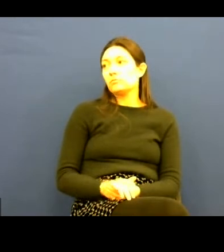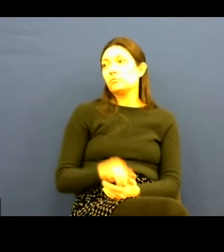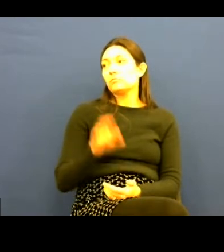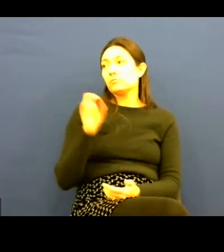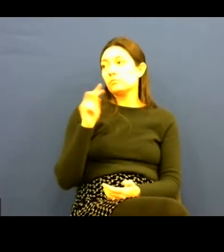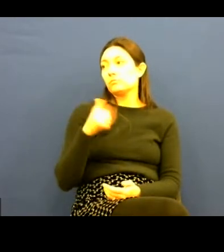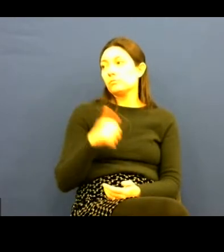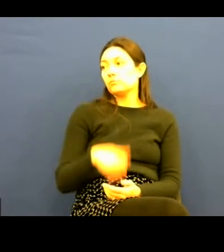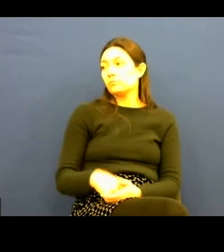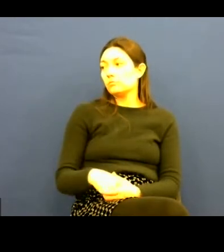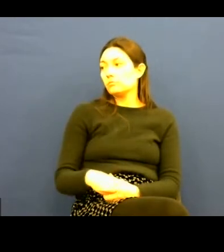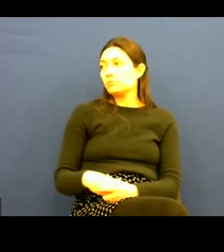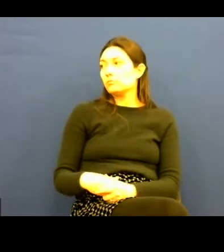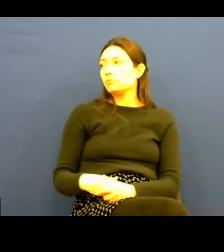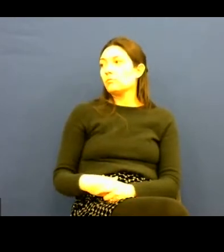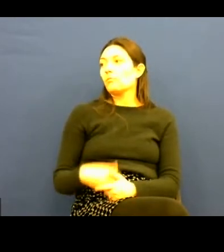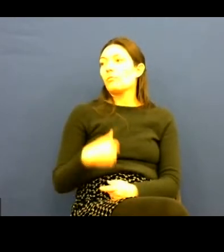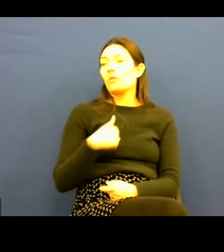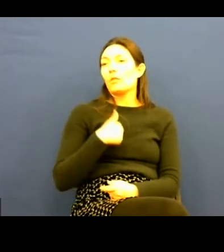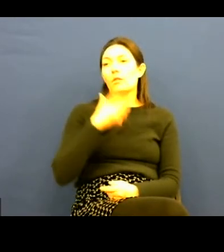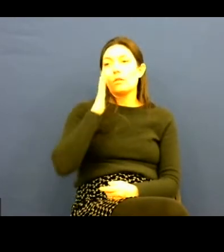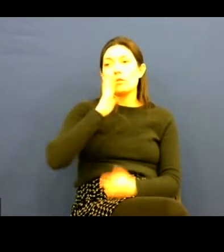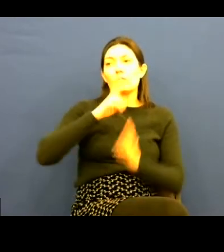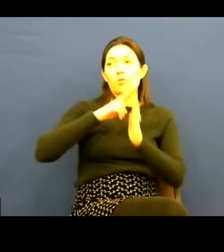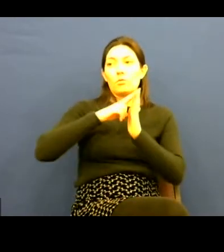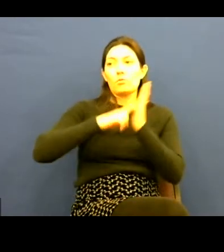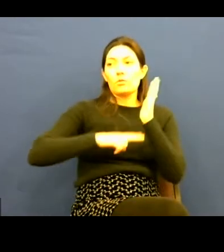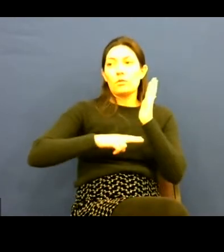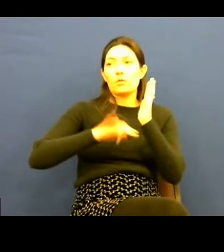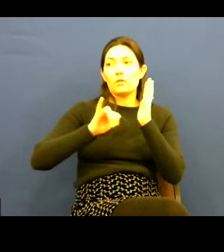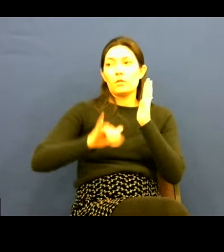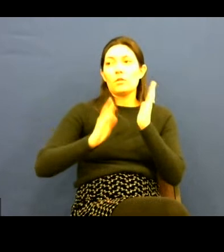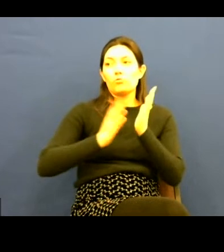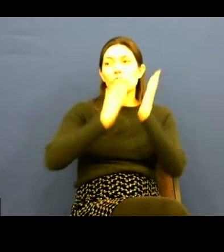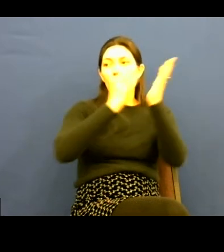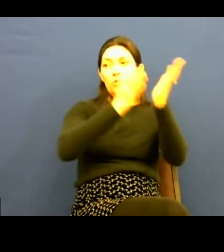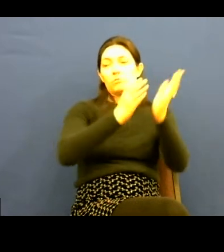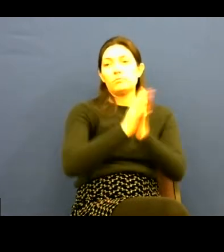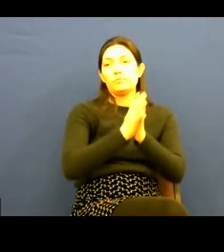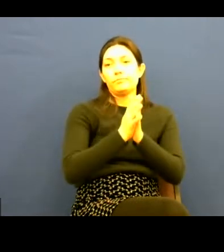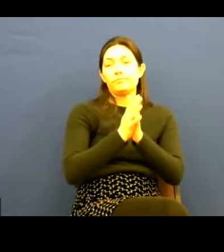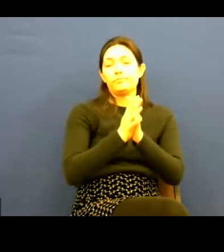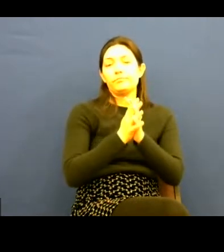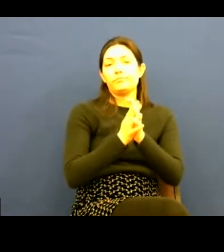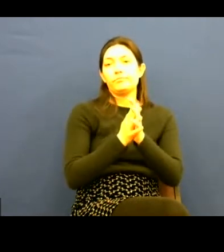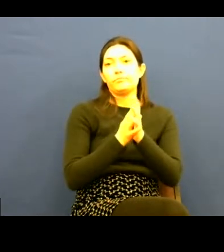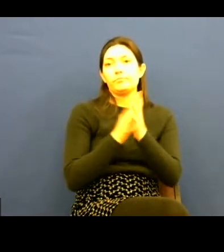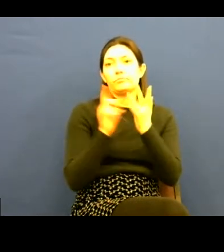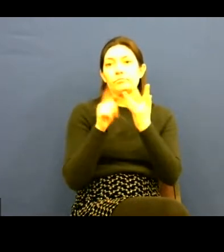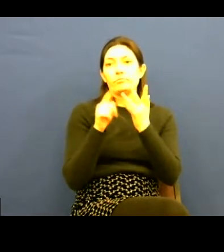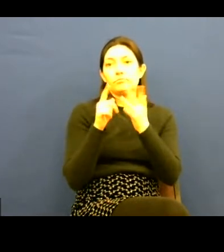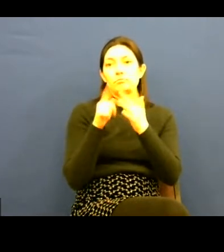Okay, then I'll put forth a resolution. Fellow board members.